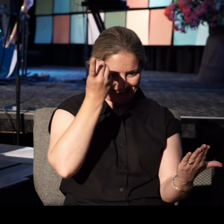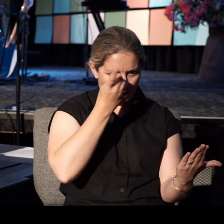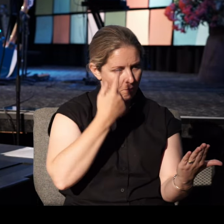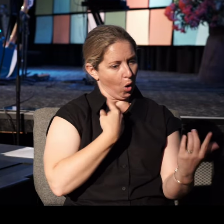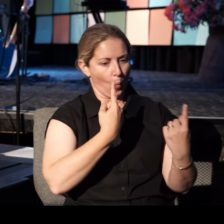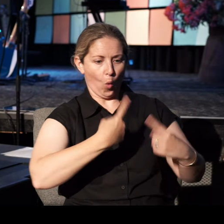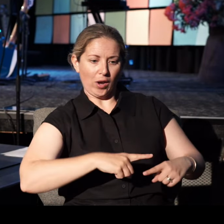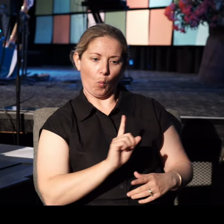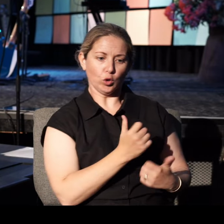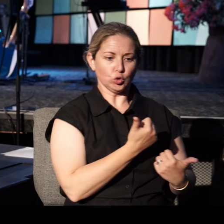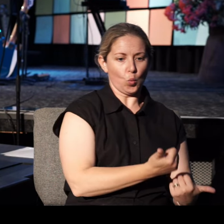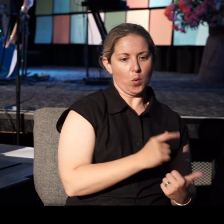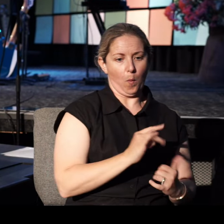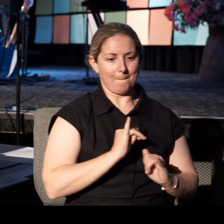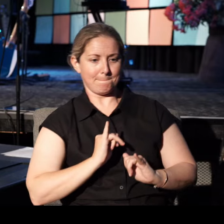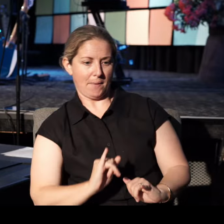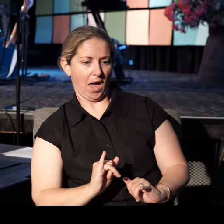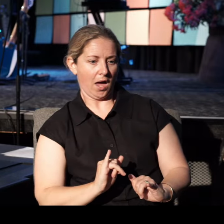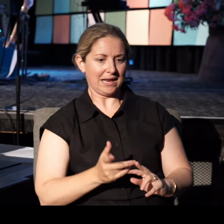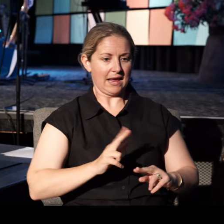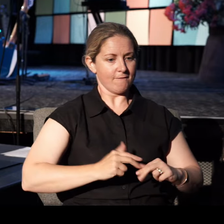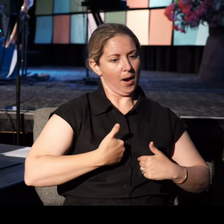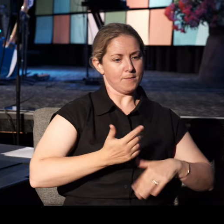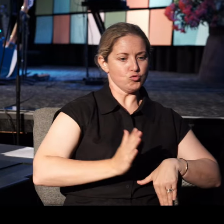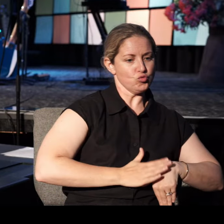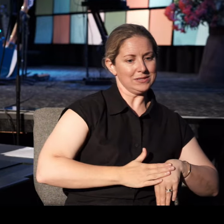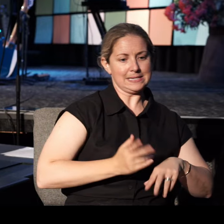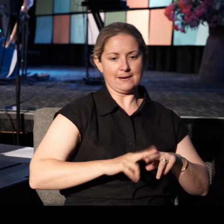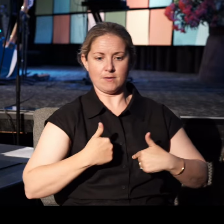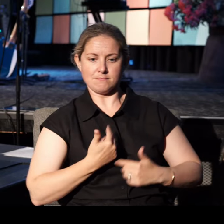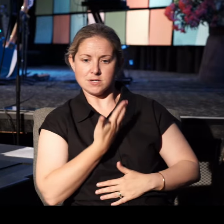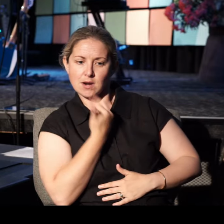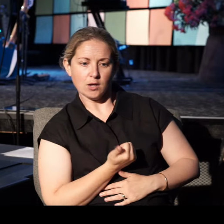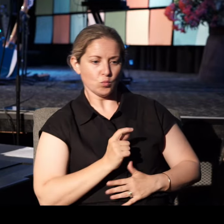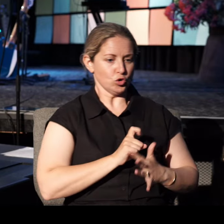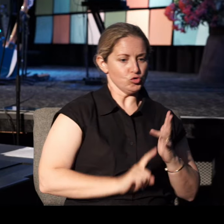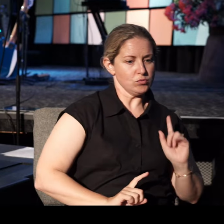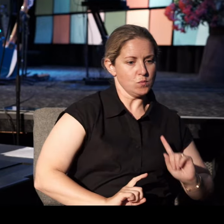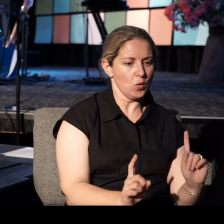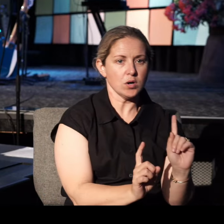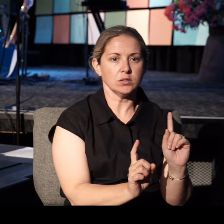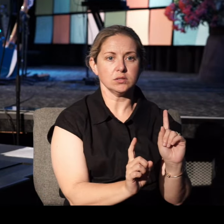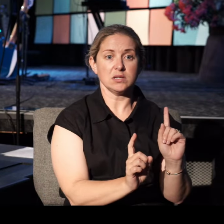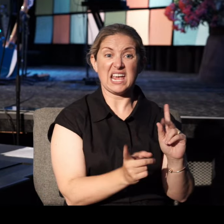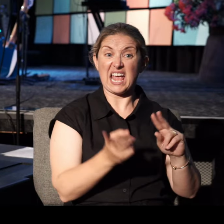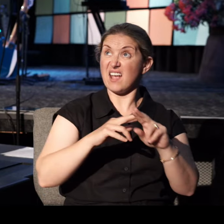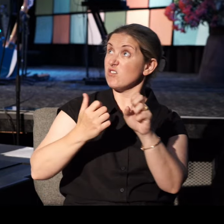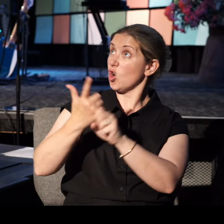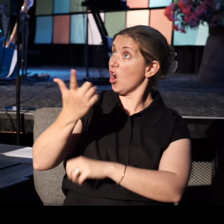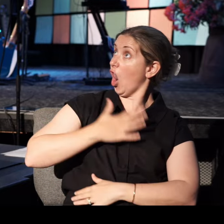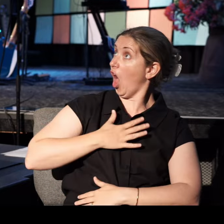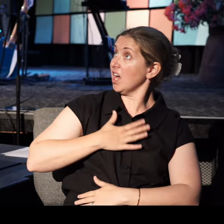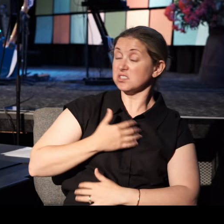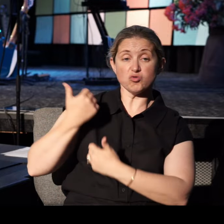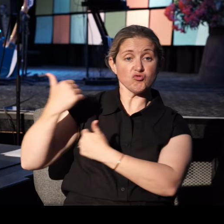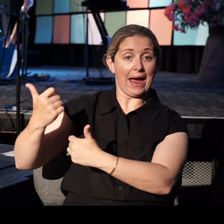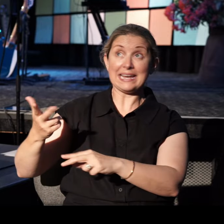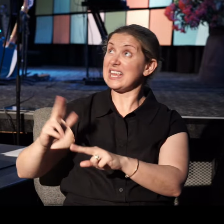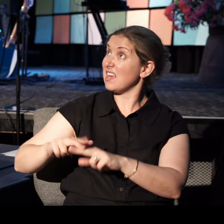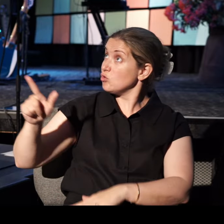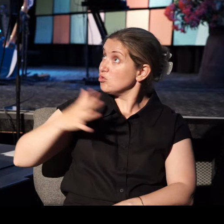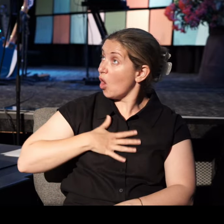yourself what will be good and what will be bad and what I'll do and what I won't do. If it happens to agree with God, sure, but I don't really care what